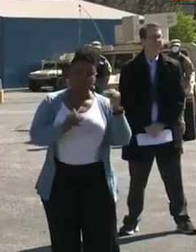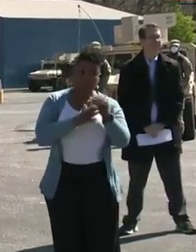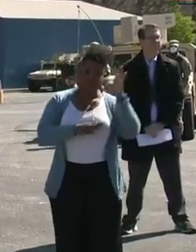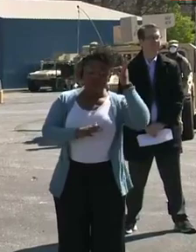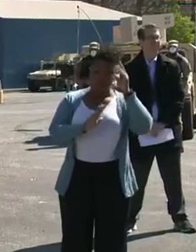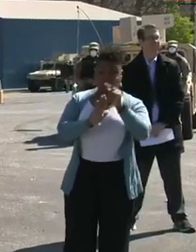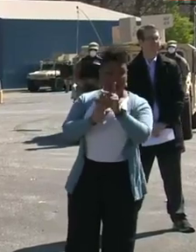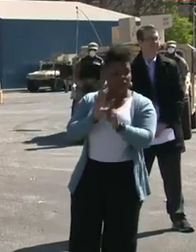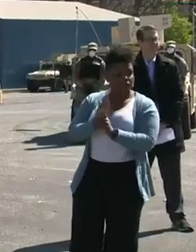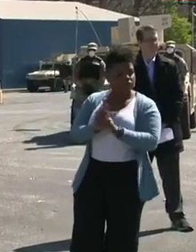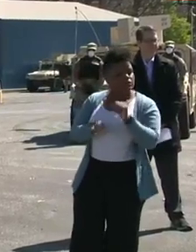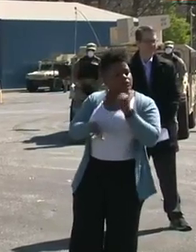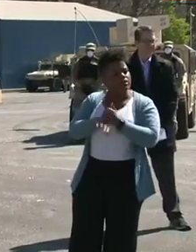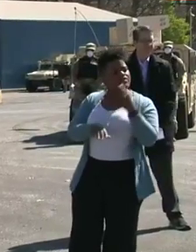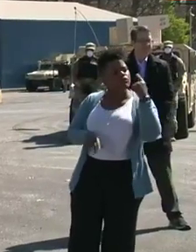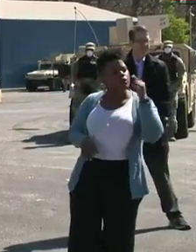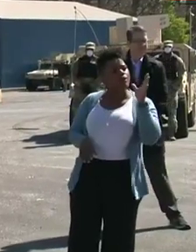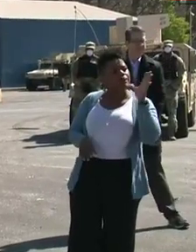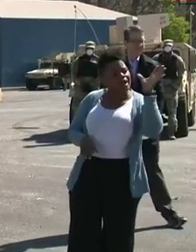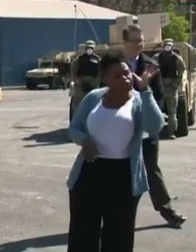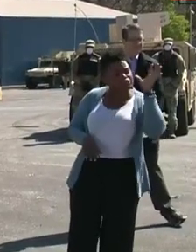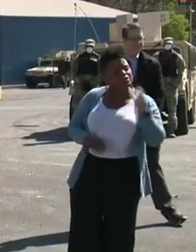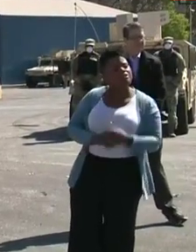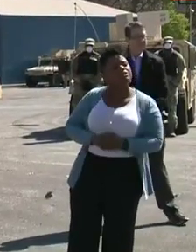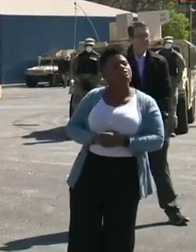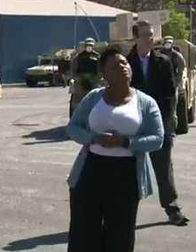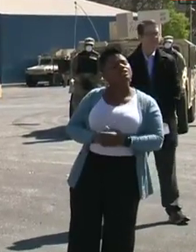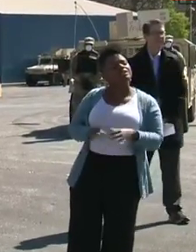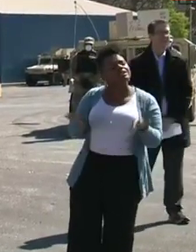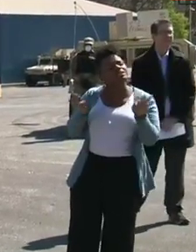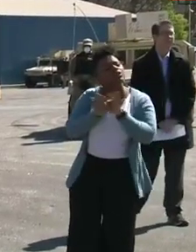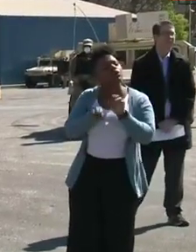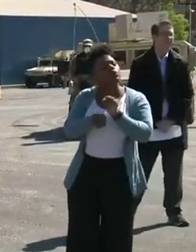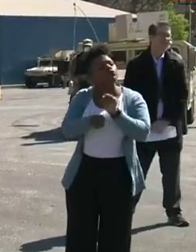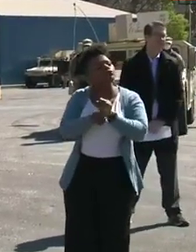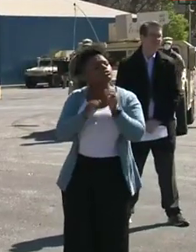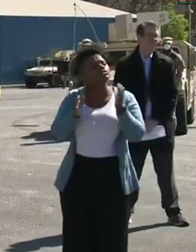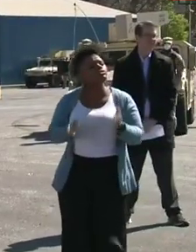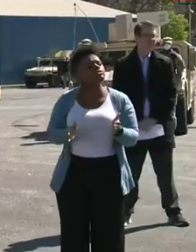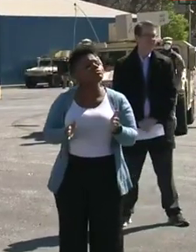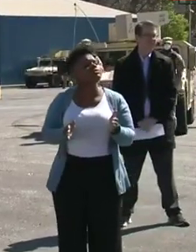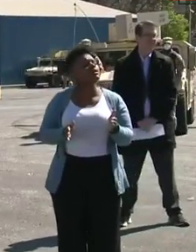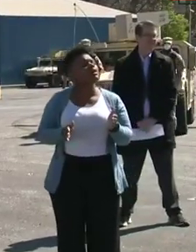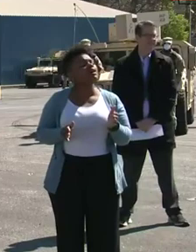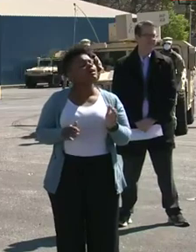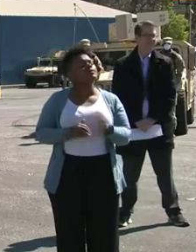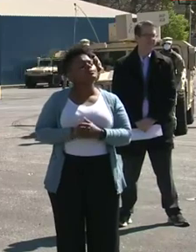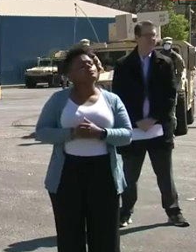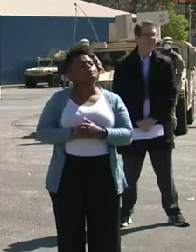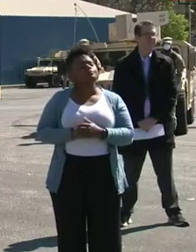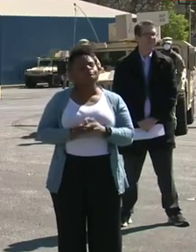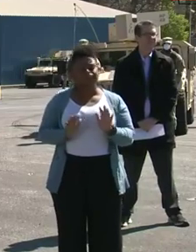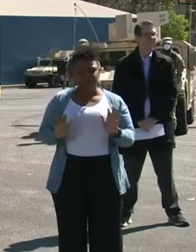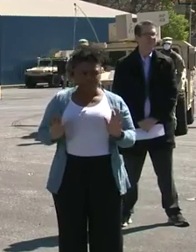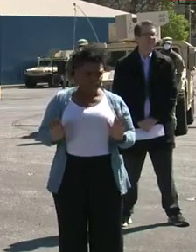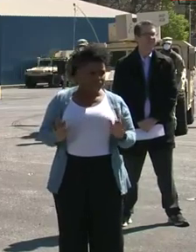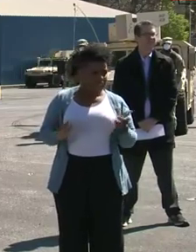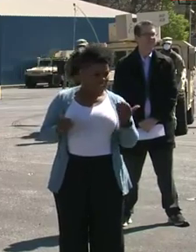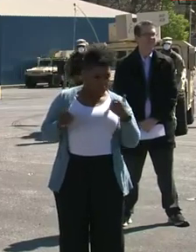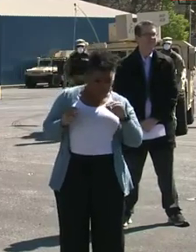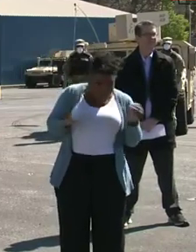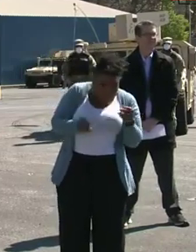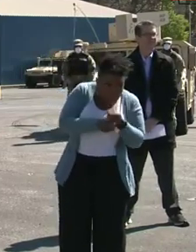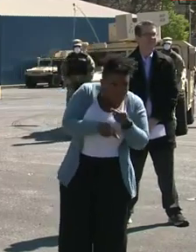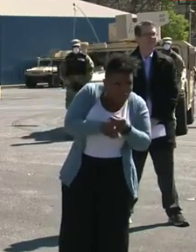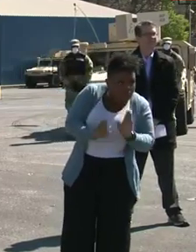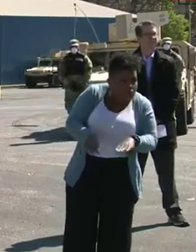parents who are essential workers but find themselves without child care and now can avail themselves of paid sick